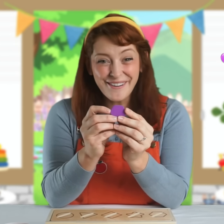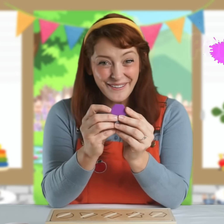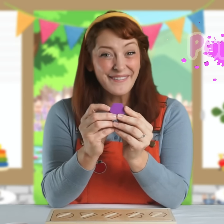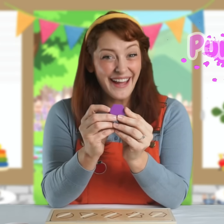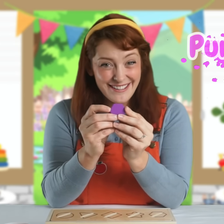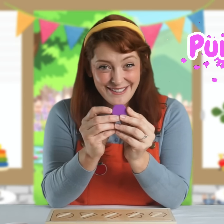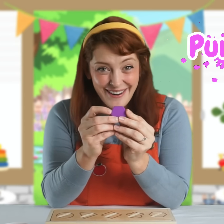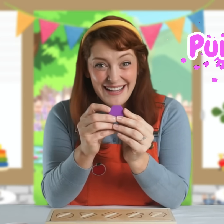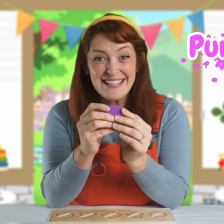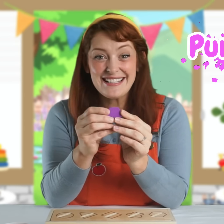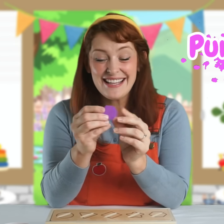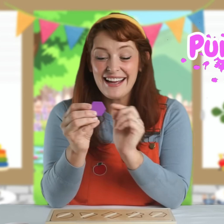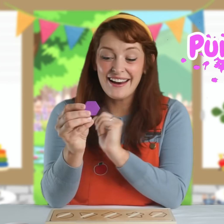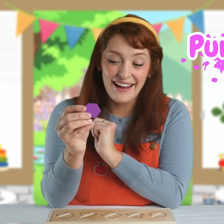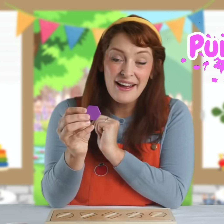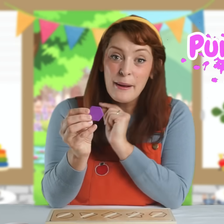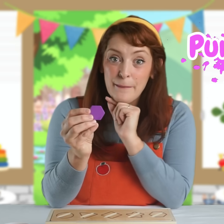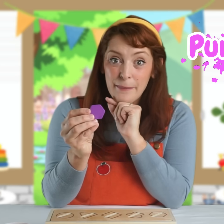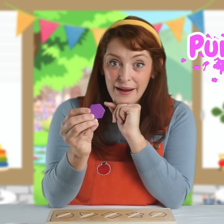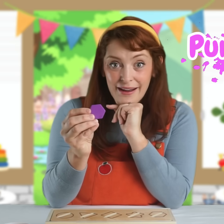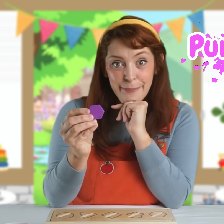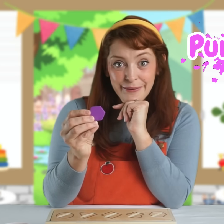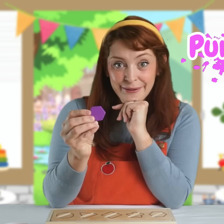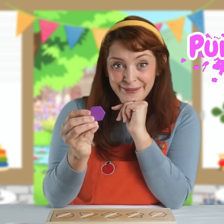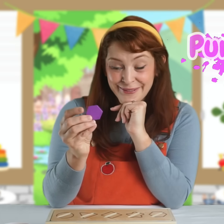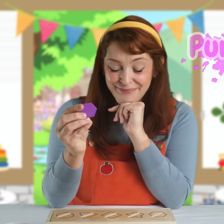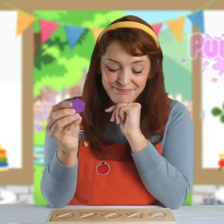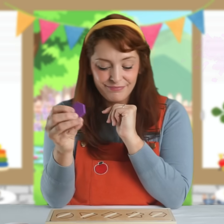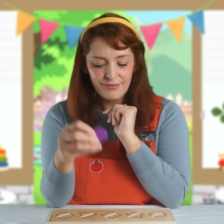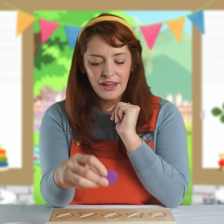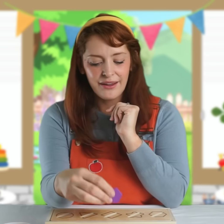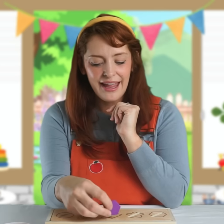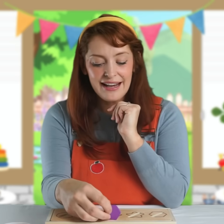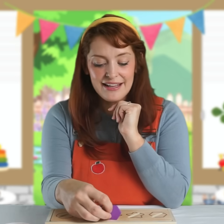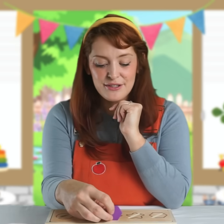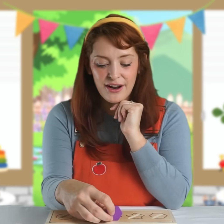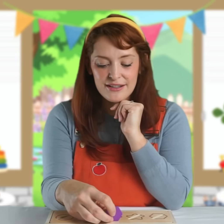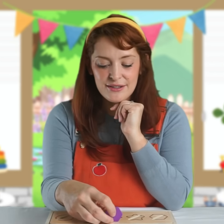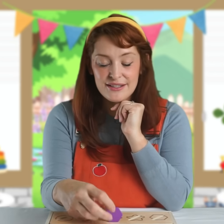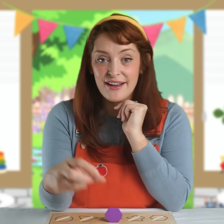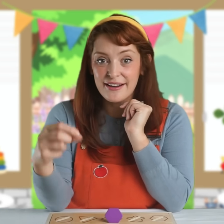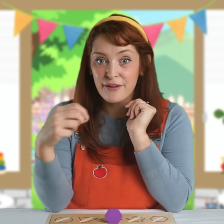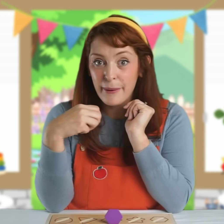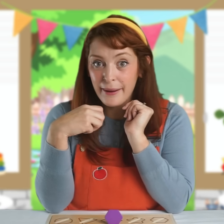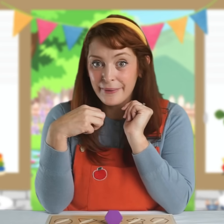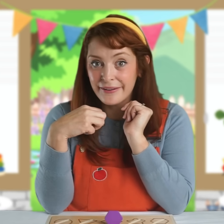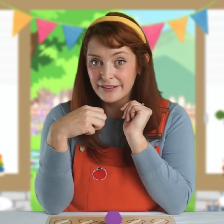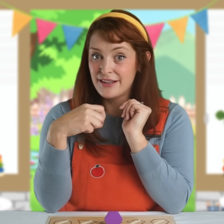purple. That's right, it's the colour purple. Okay, let's try and do the sign for purple. Do